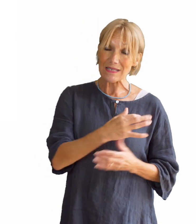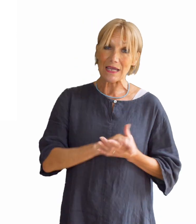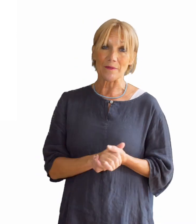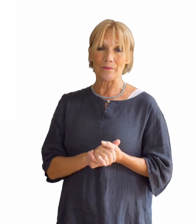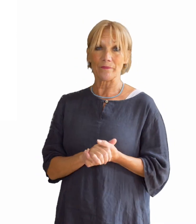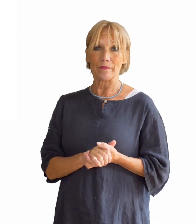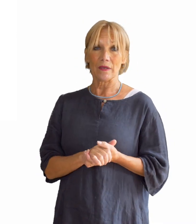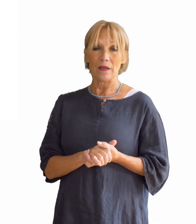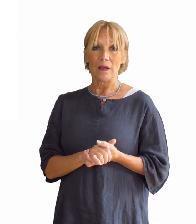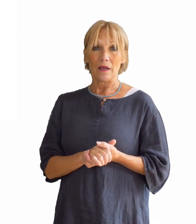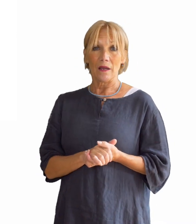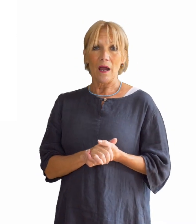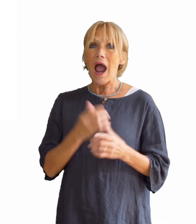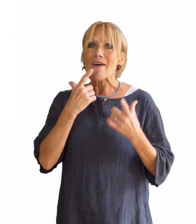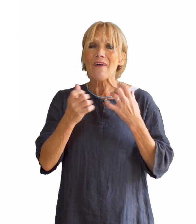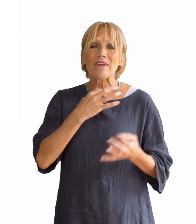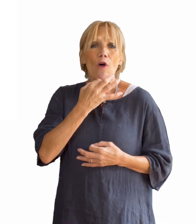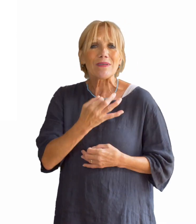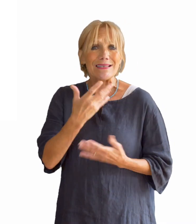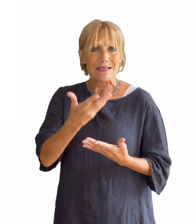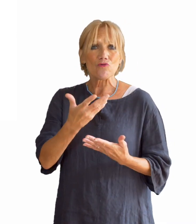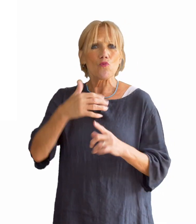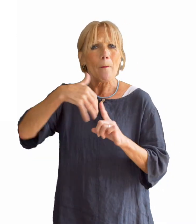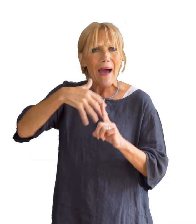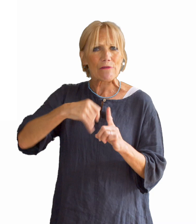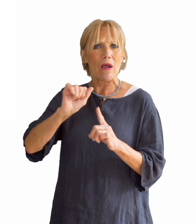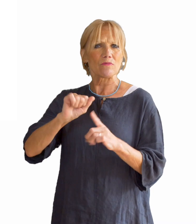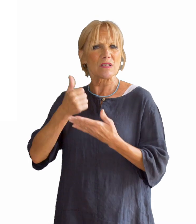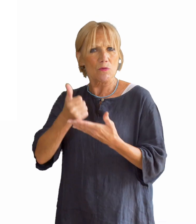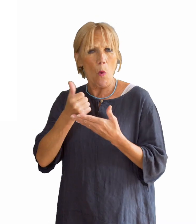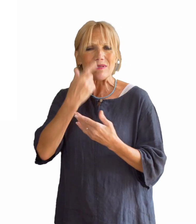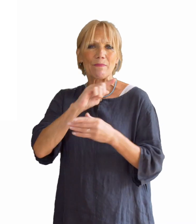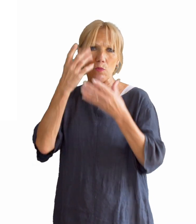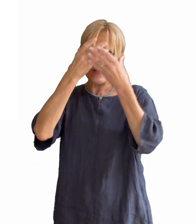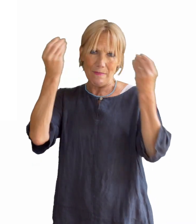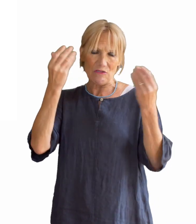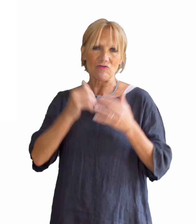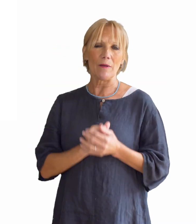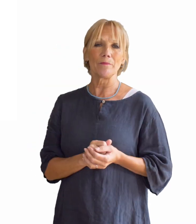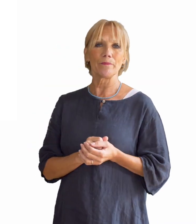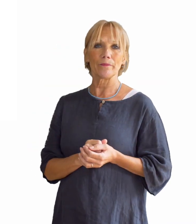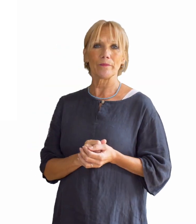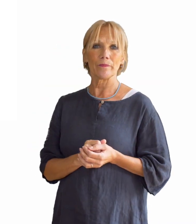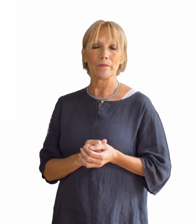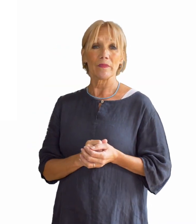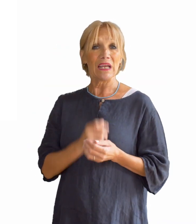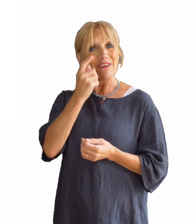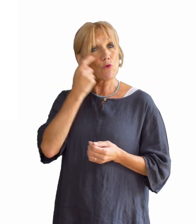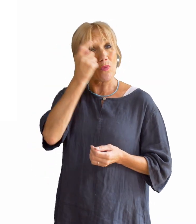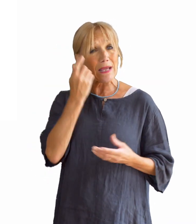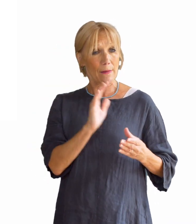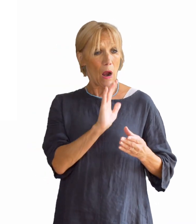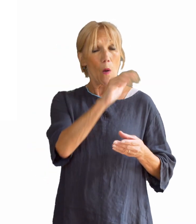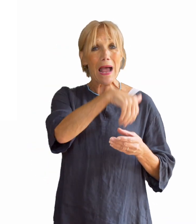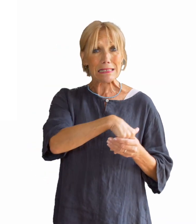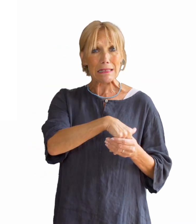who have a background in supporting people with dementia or other care needs. If you are considering attending a meeting centre, consider